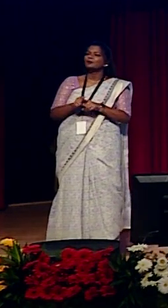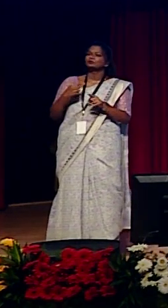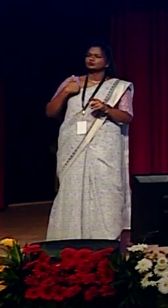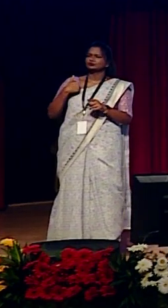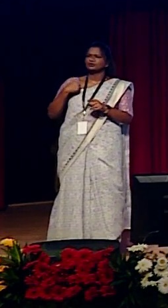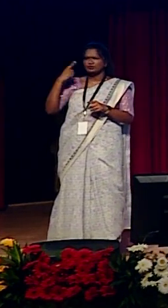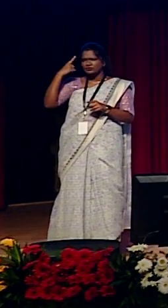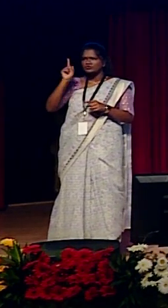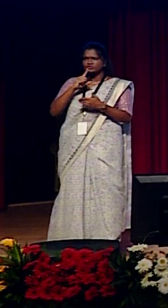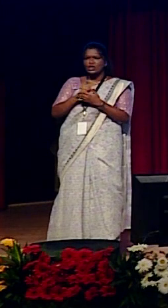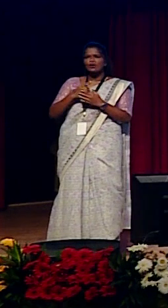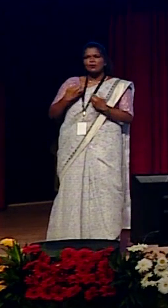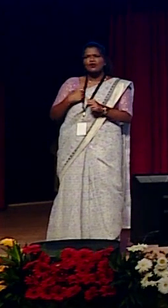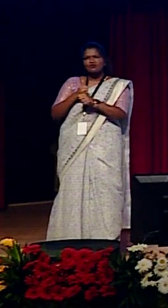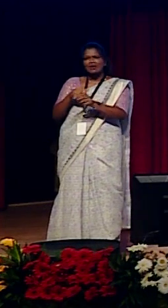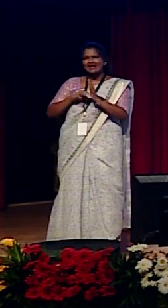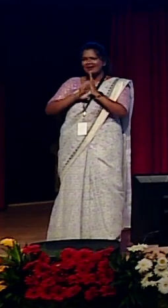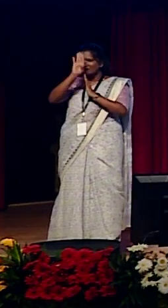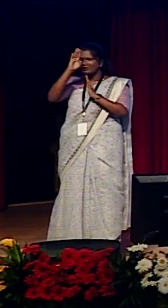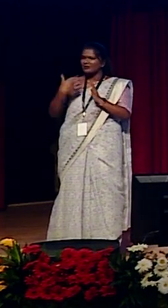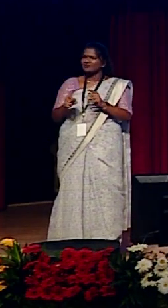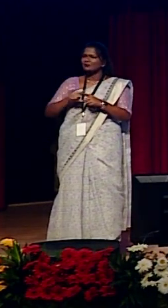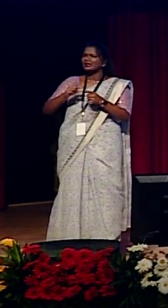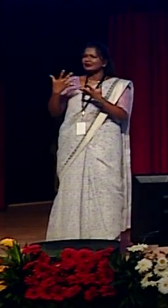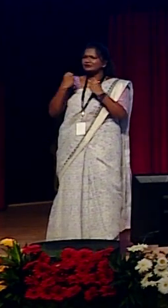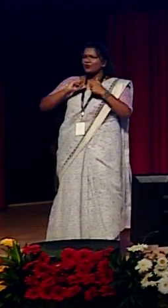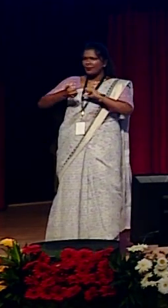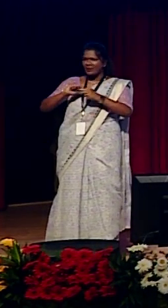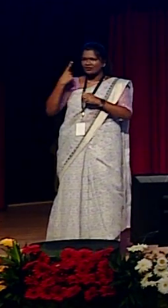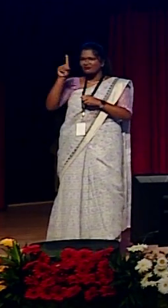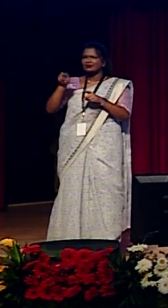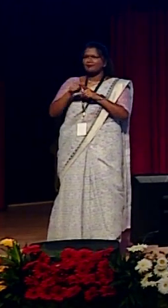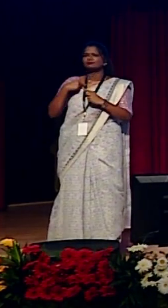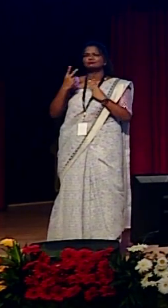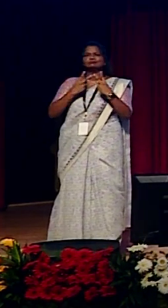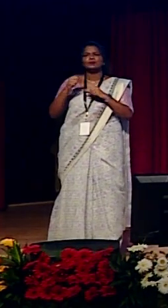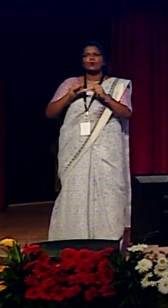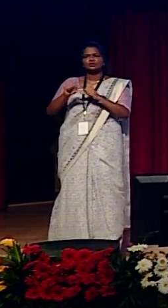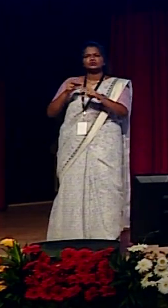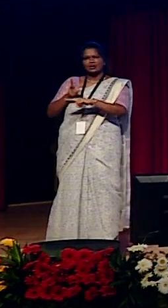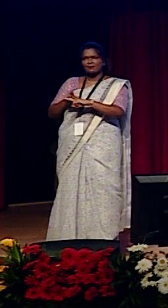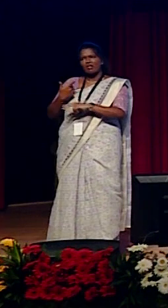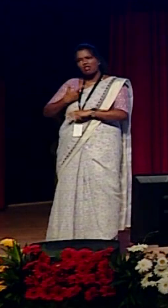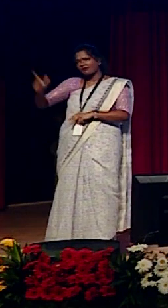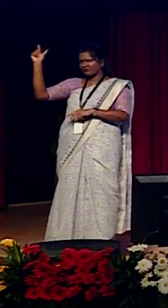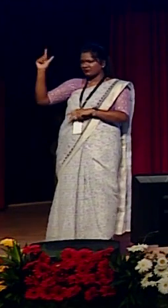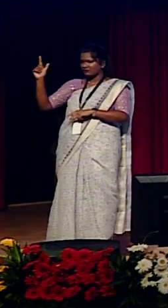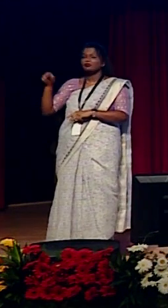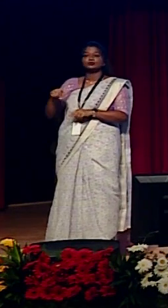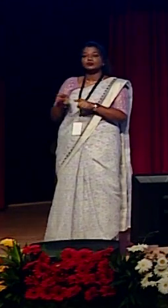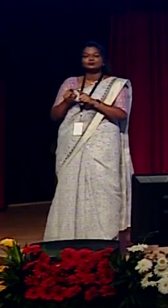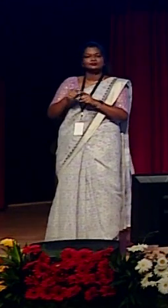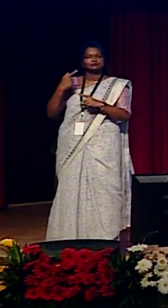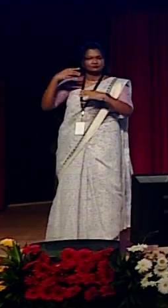that we will follow the develop, get the feedback, refine, and keep iterating this process forever, right? So there's always scope